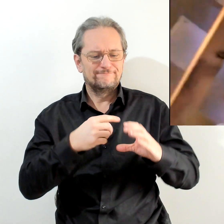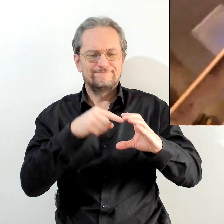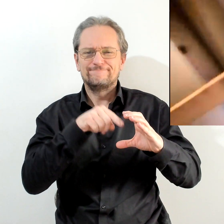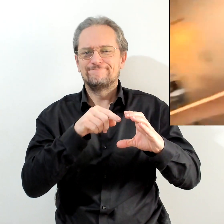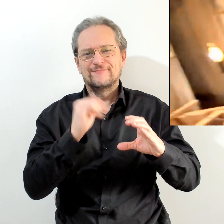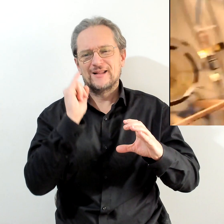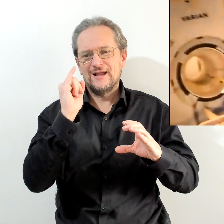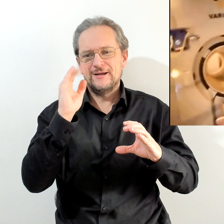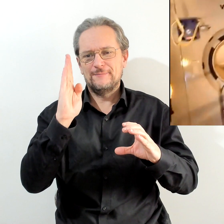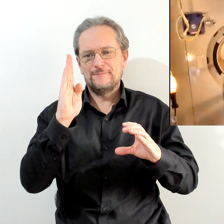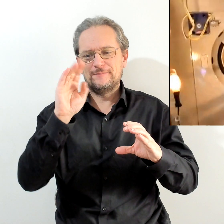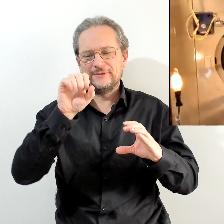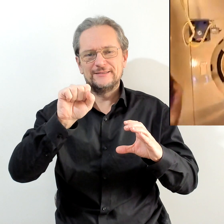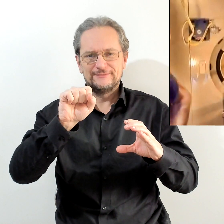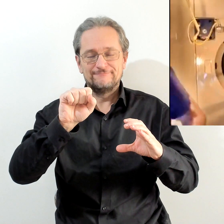pretty good. Let's see what we can get.